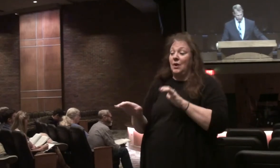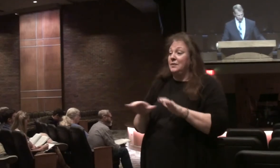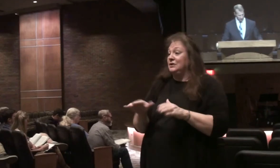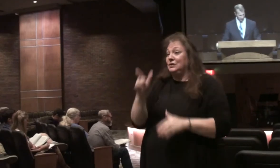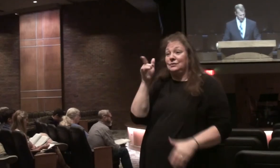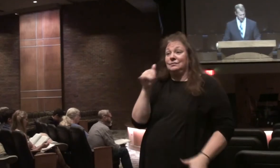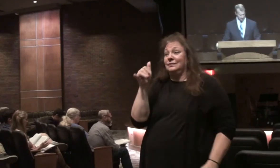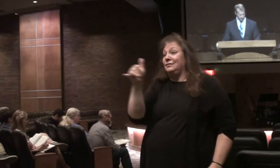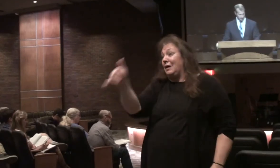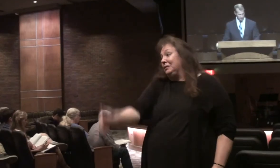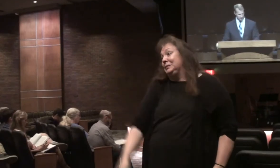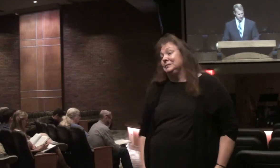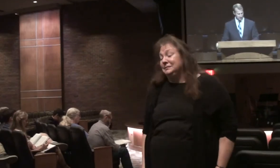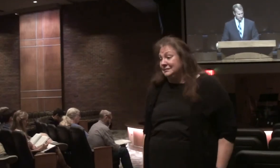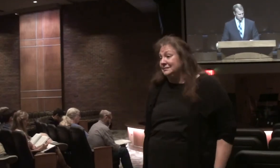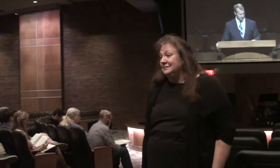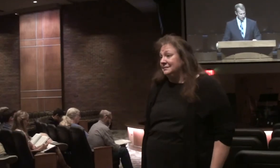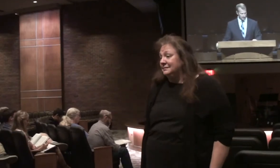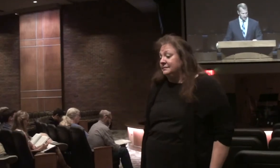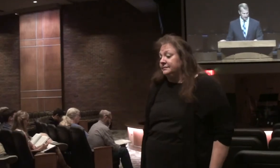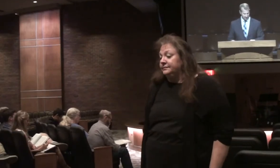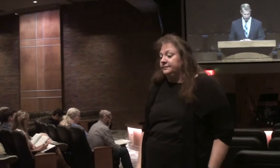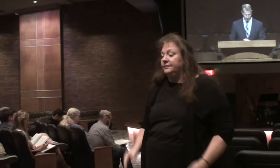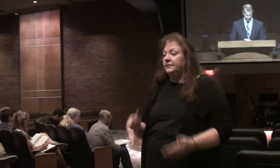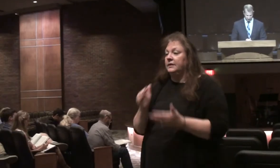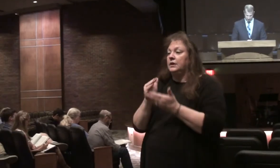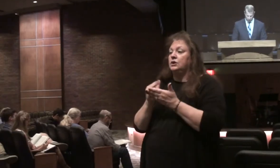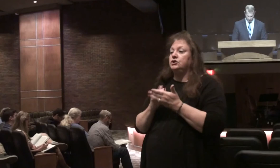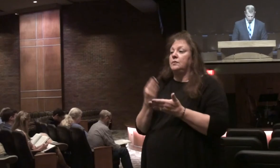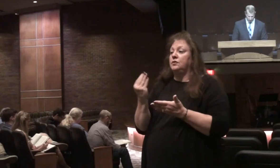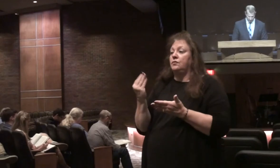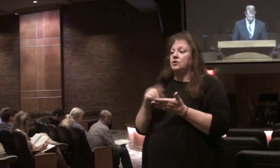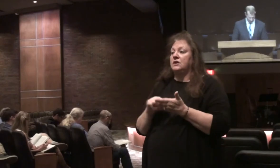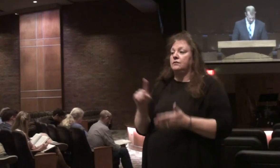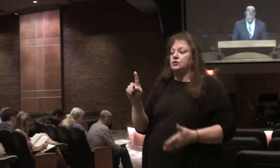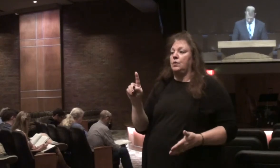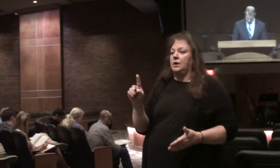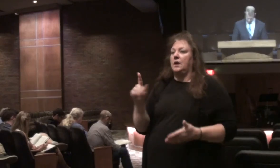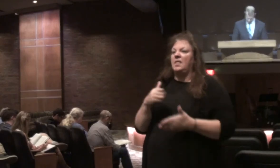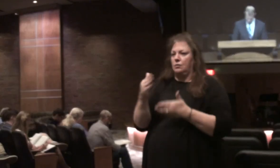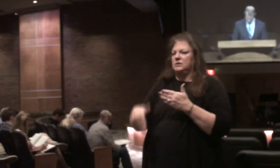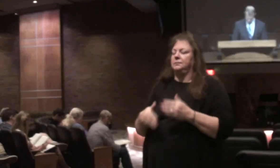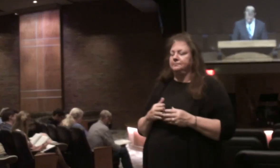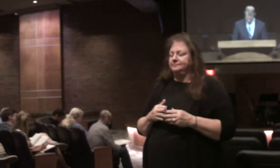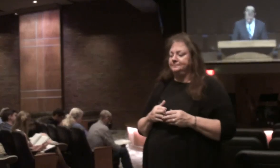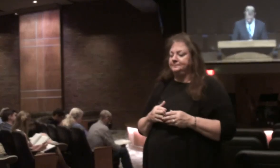for all eternity. Look at chapter 14, verse 1, and we'll wrap up.